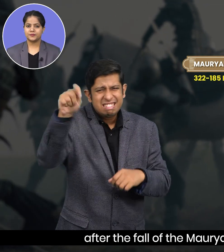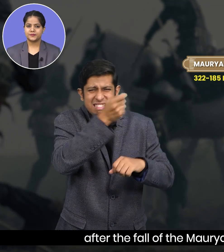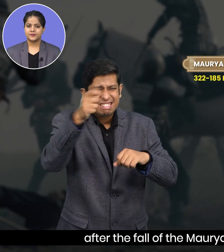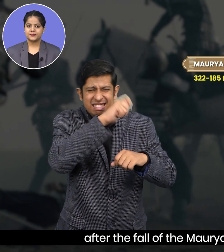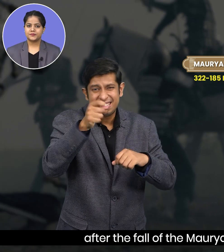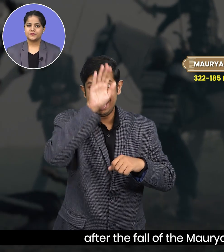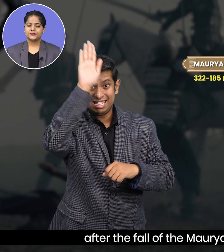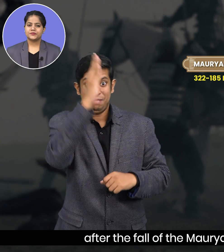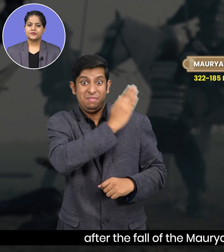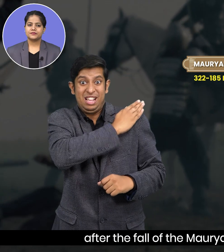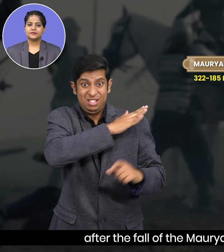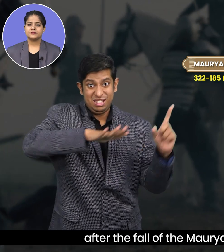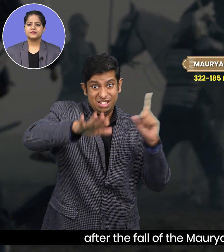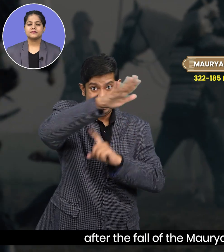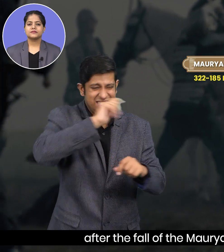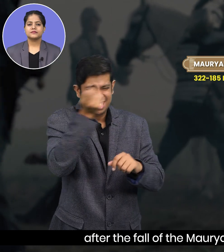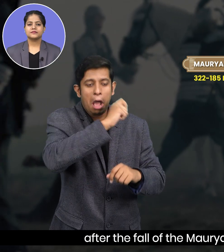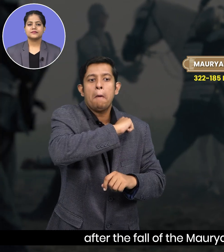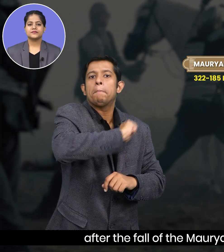India.